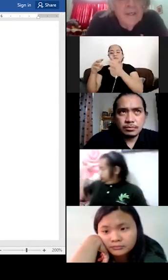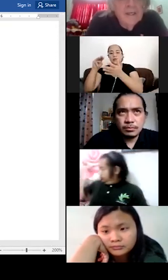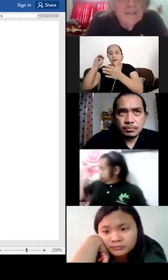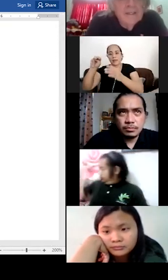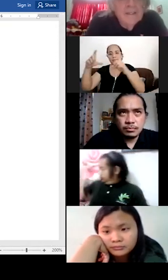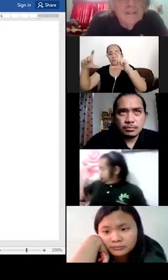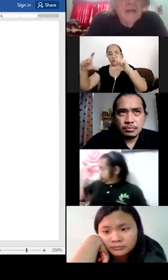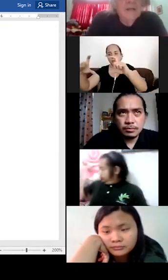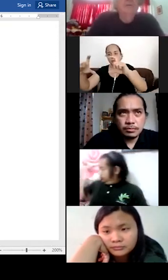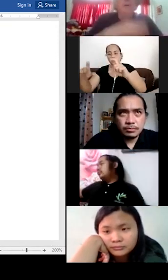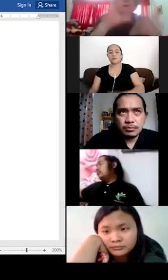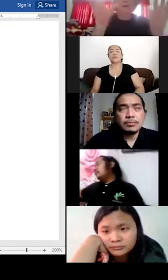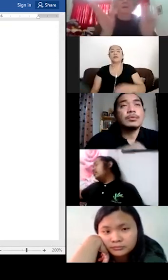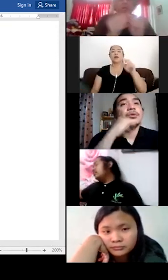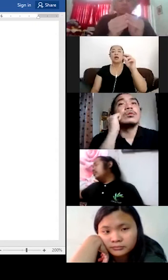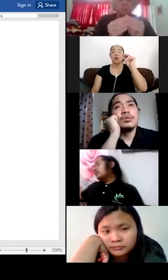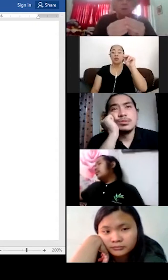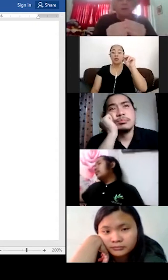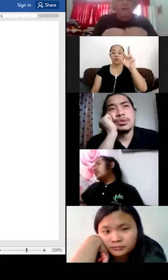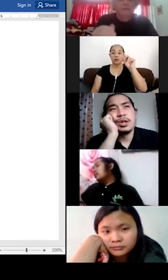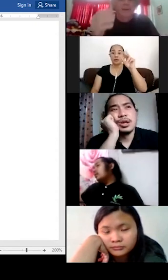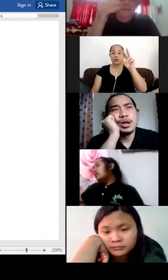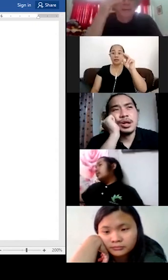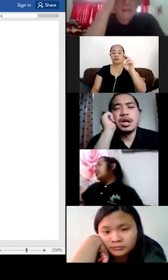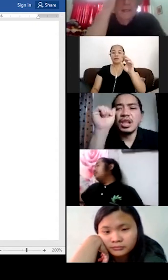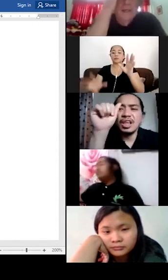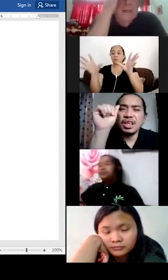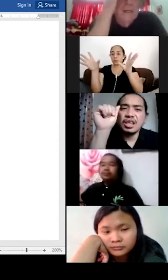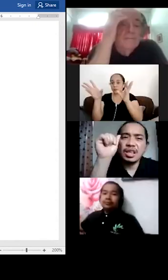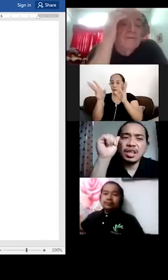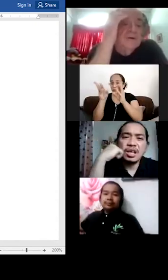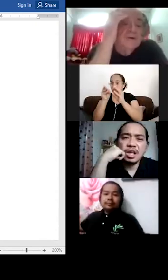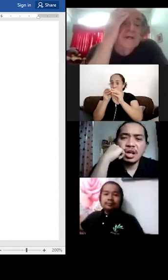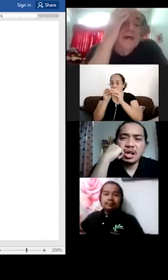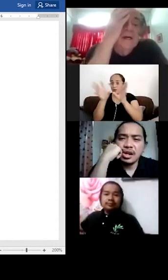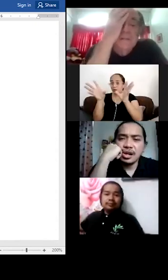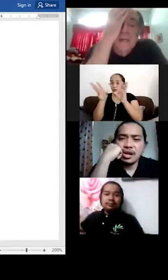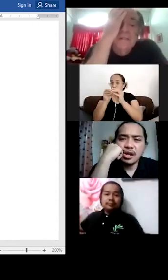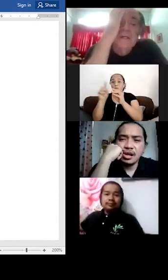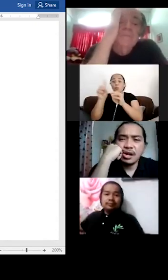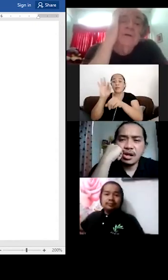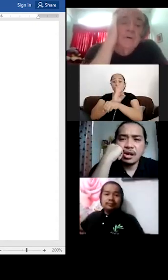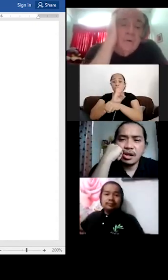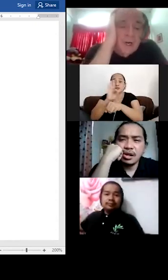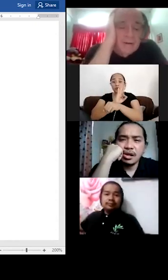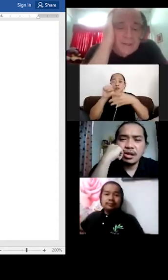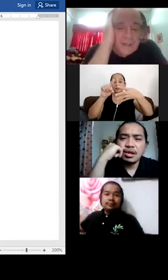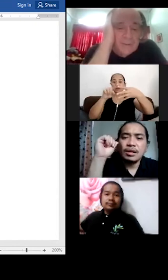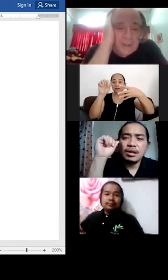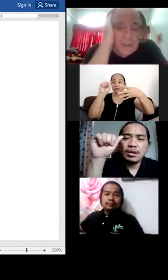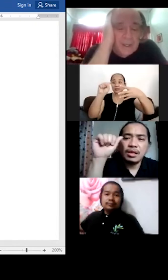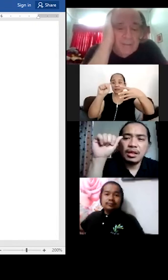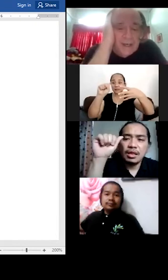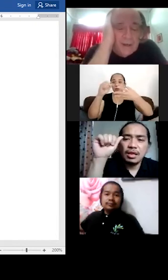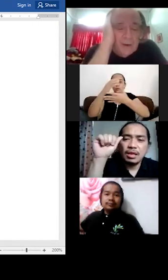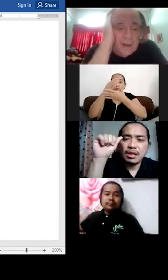13, sign 3, all add together, functions as a subject or part of a subject